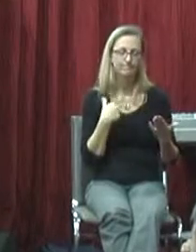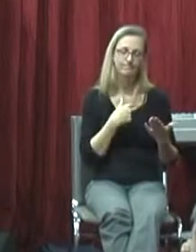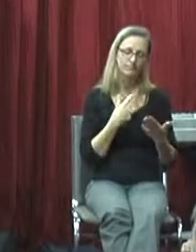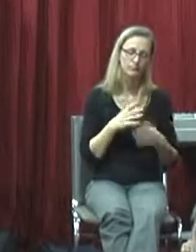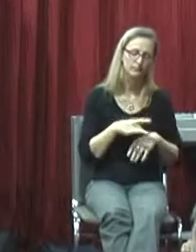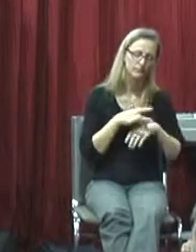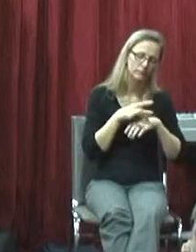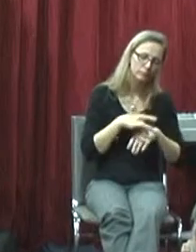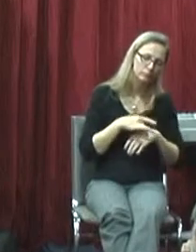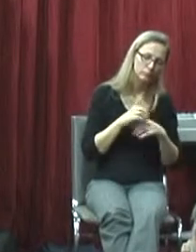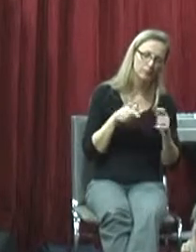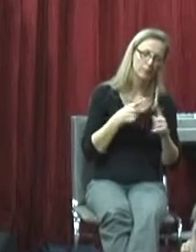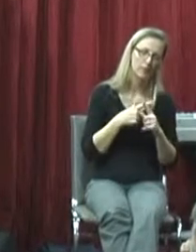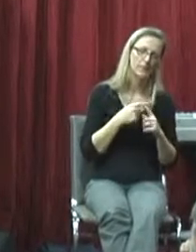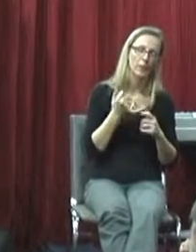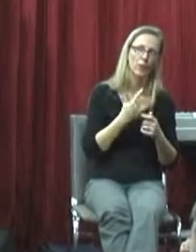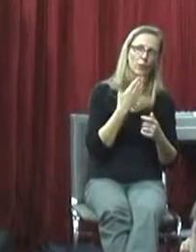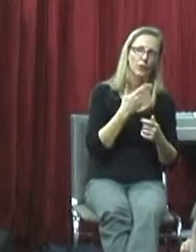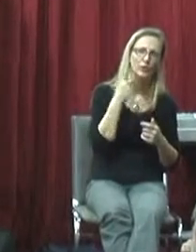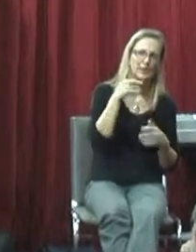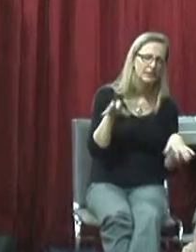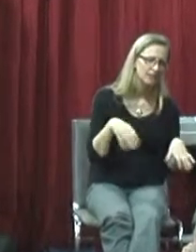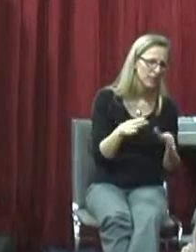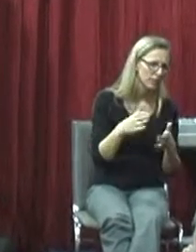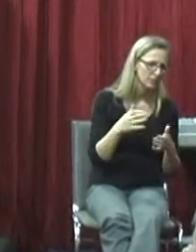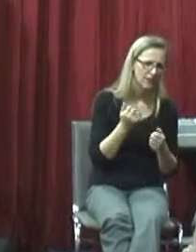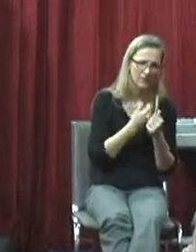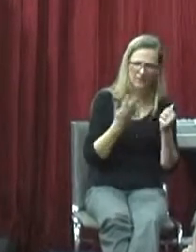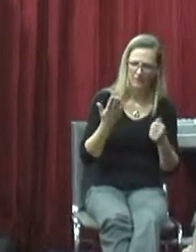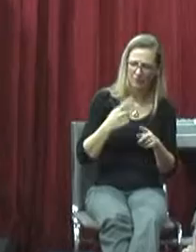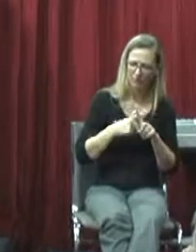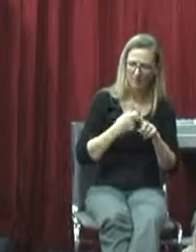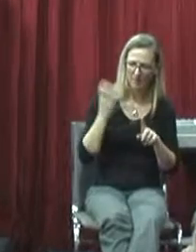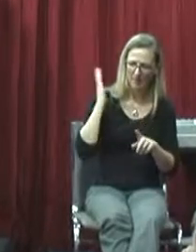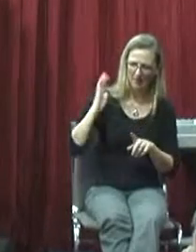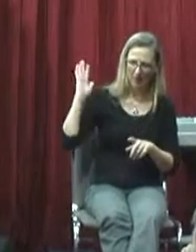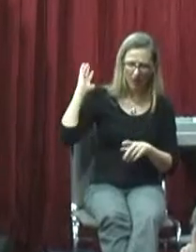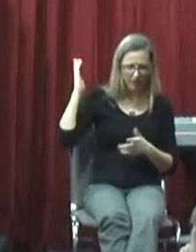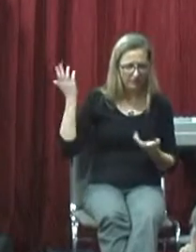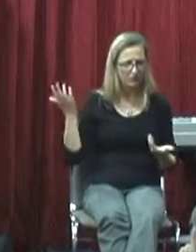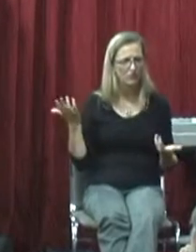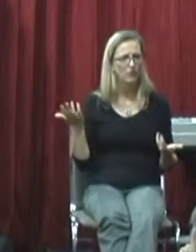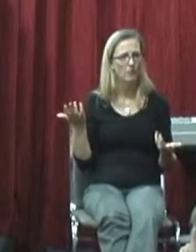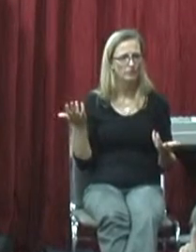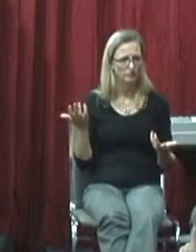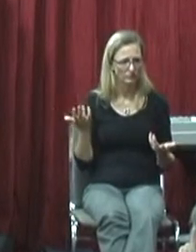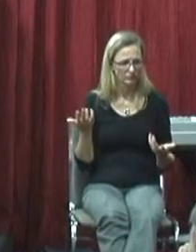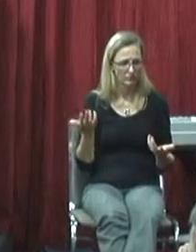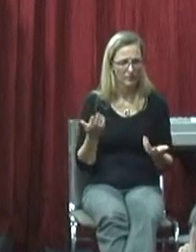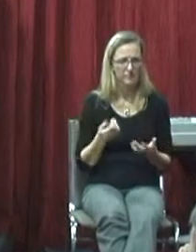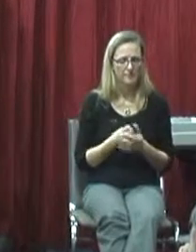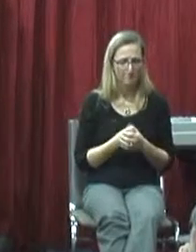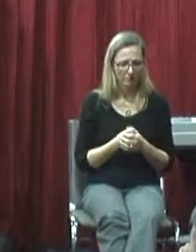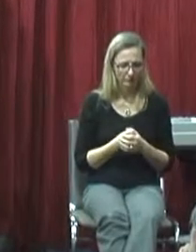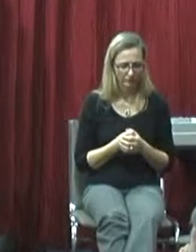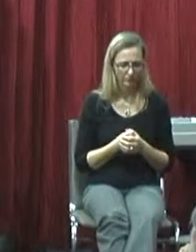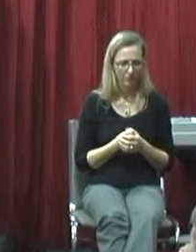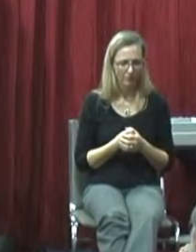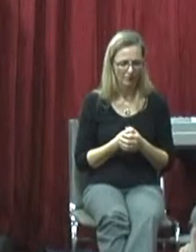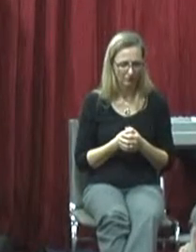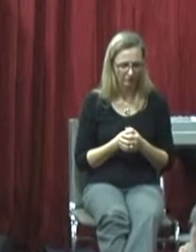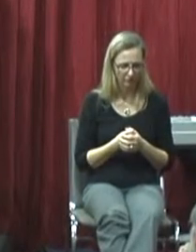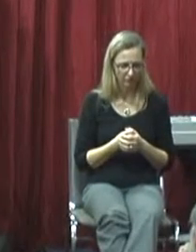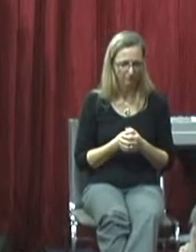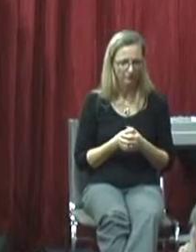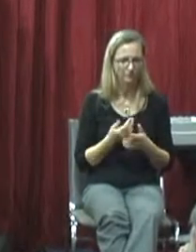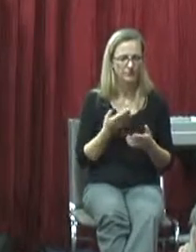God has done in the past. Everything from the spiritual history of this world, like in Psalm 136, God did things